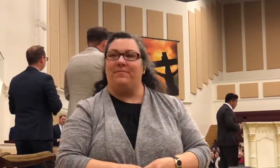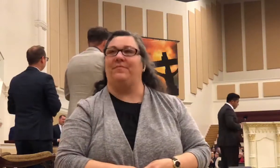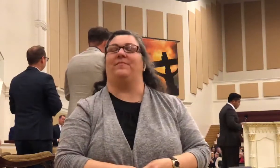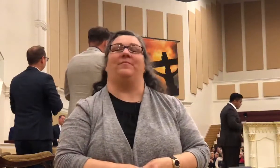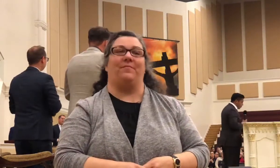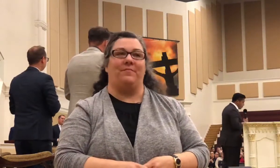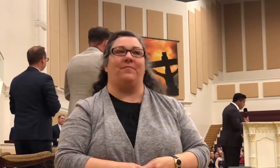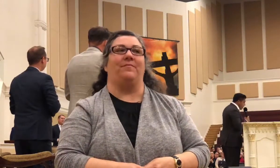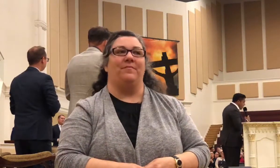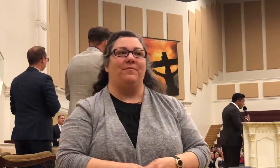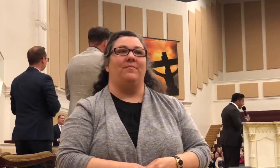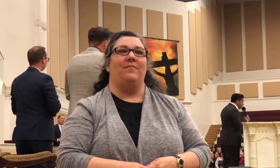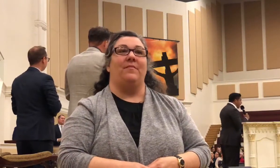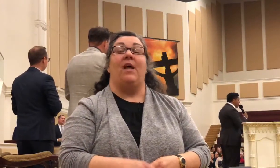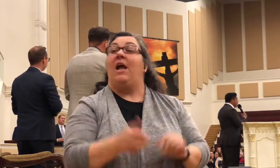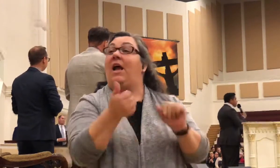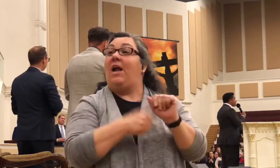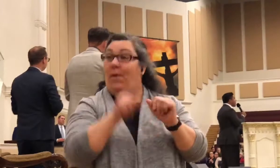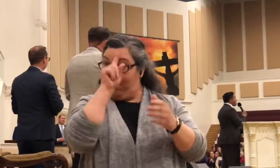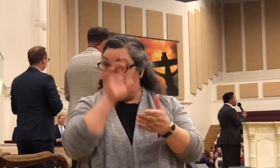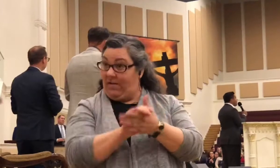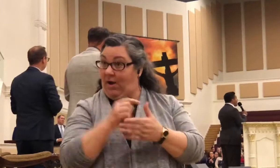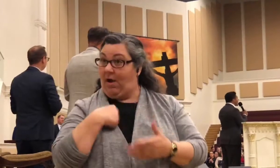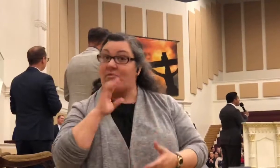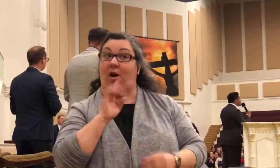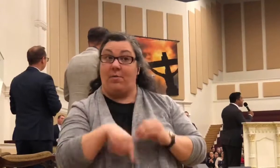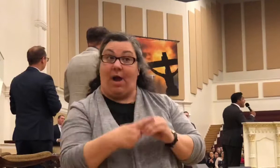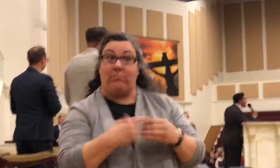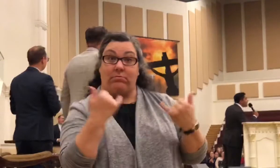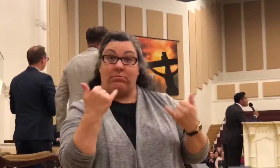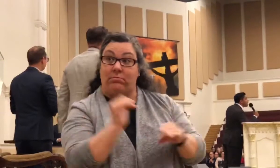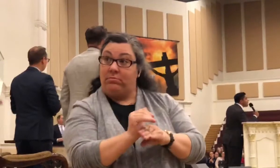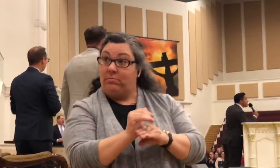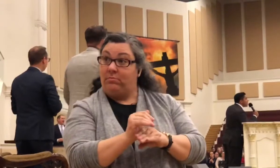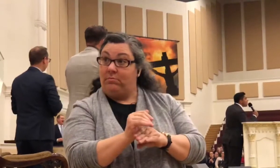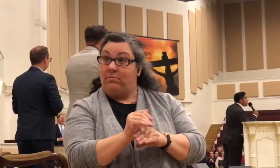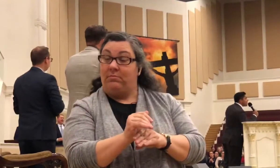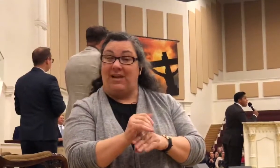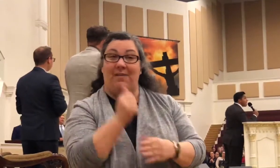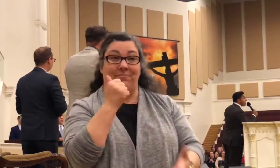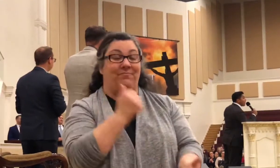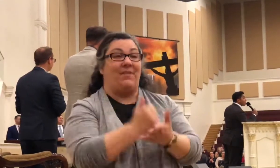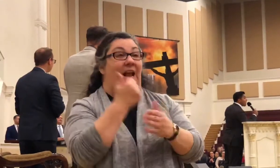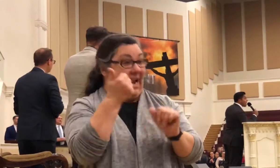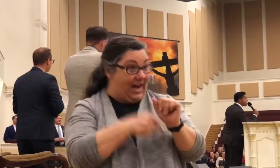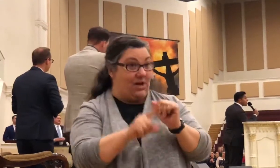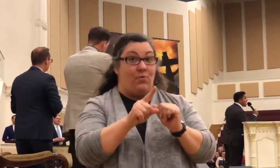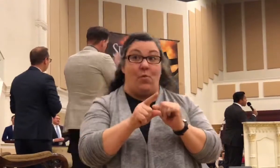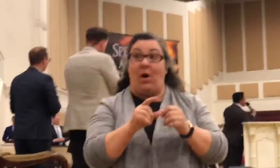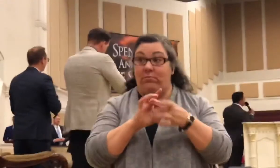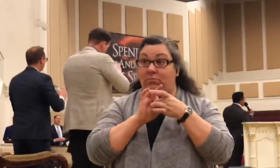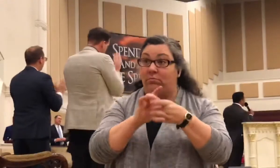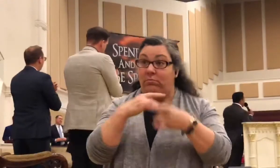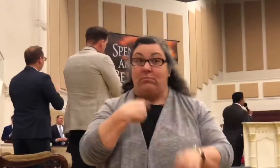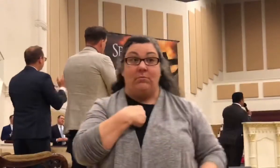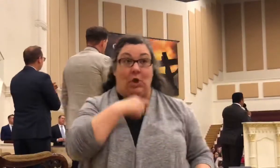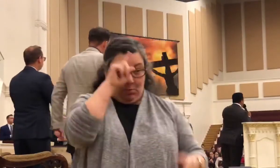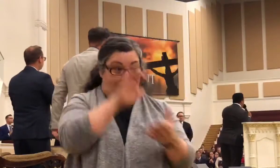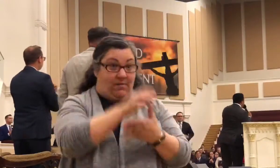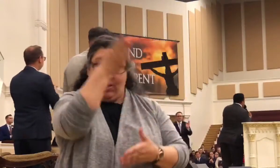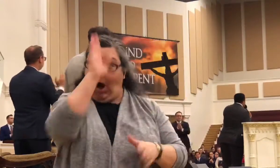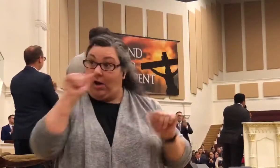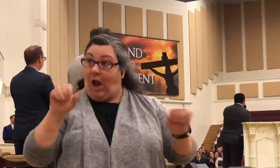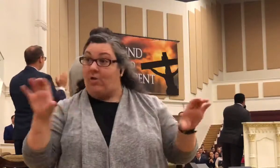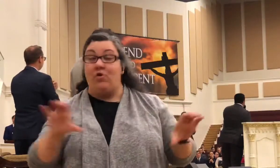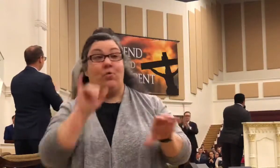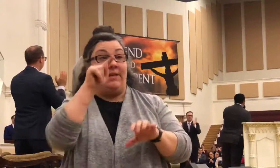Does anybody believe what I'm talking about here today? Is anybody with me here today? If you believe that God's going to do